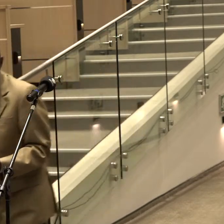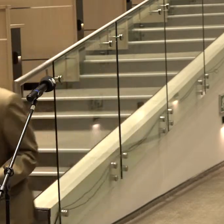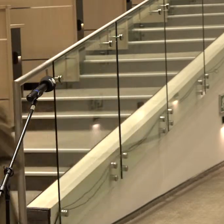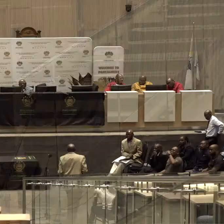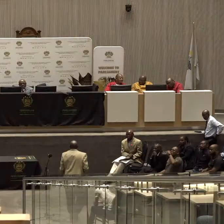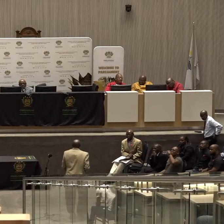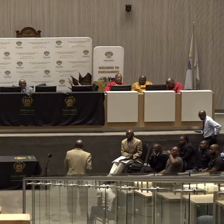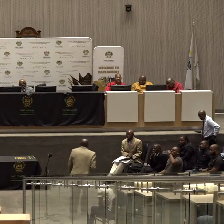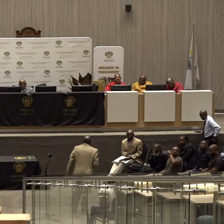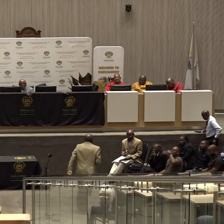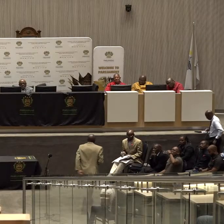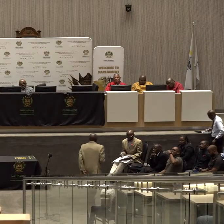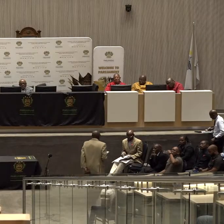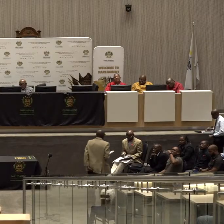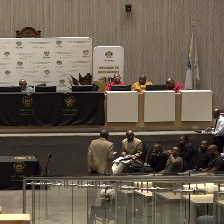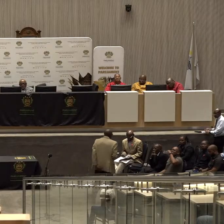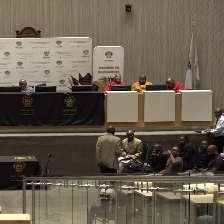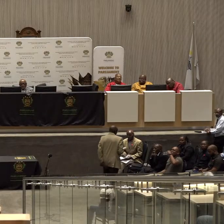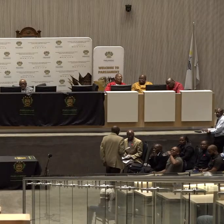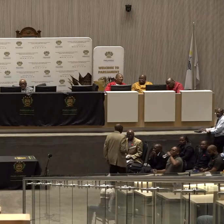decision thank you